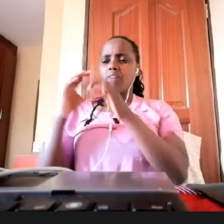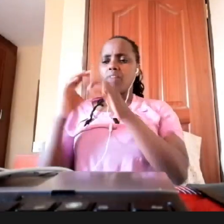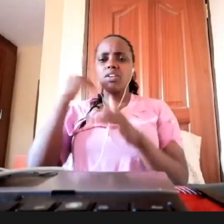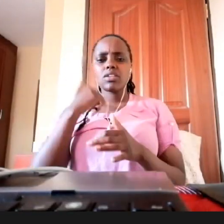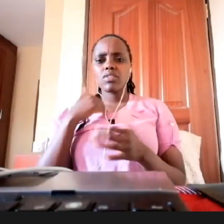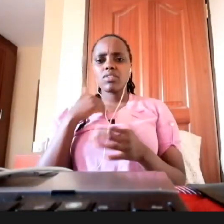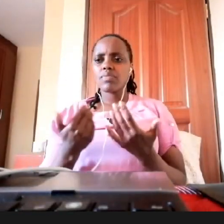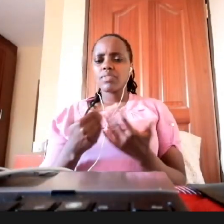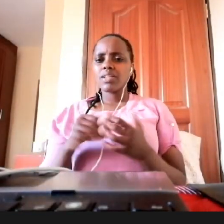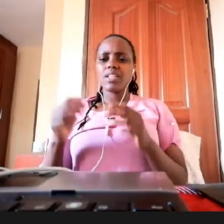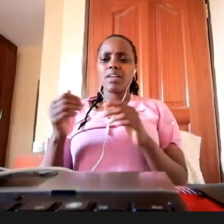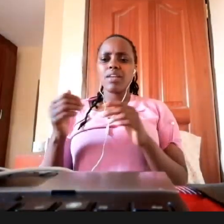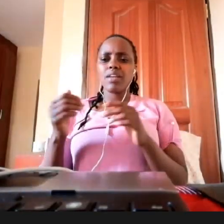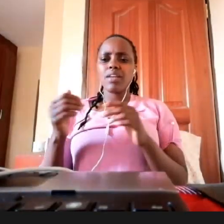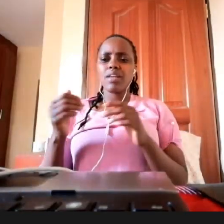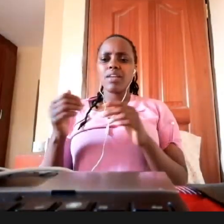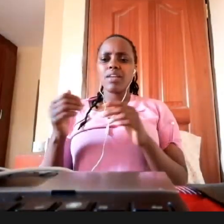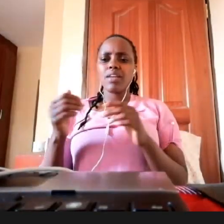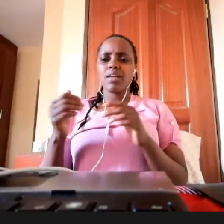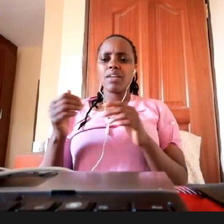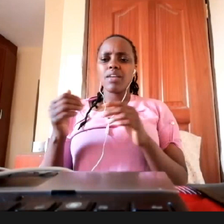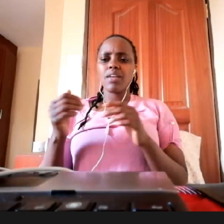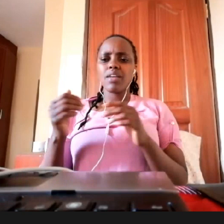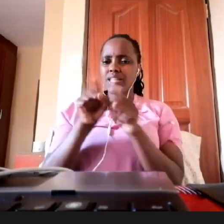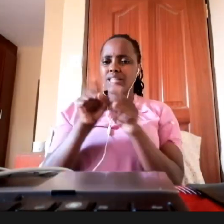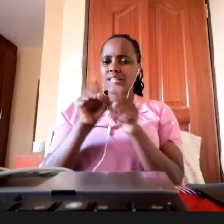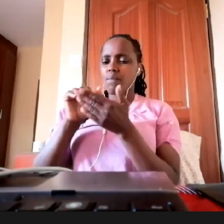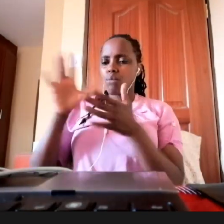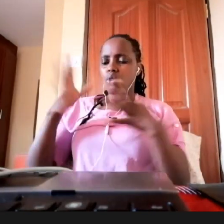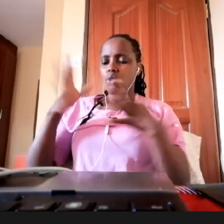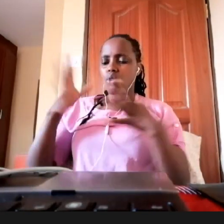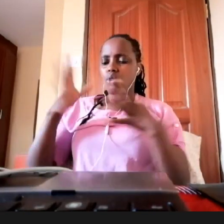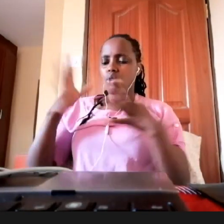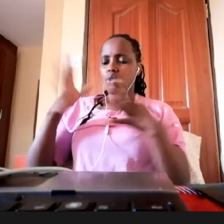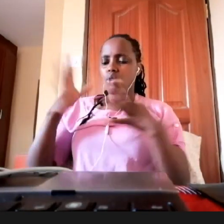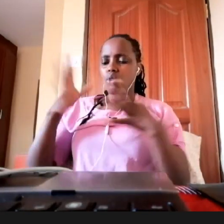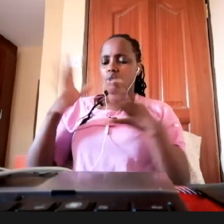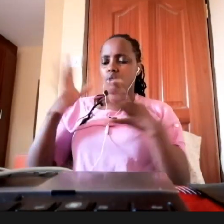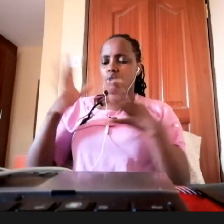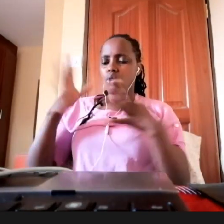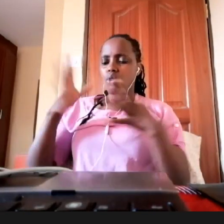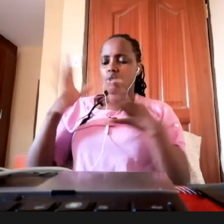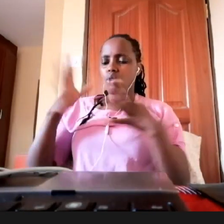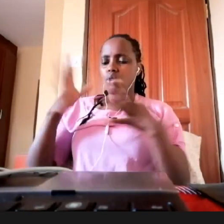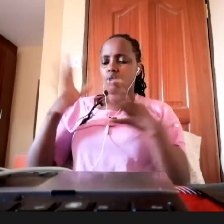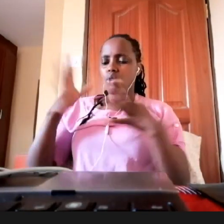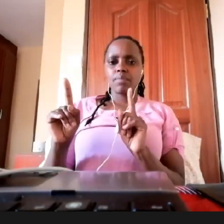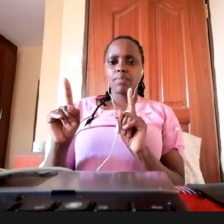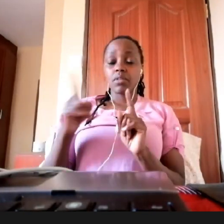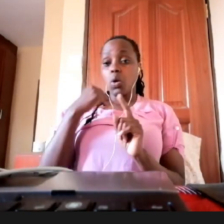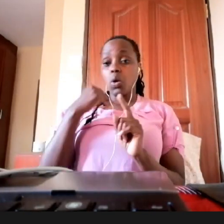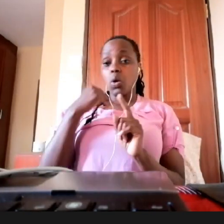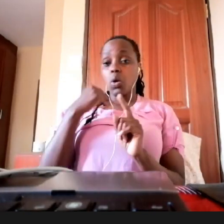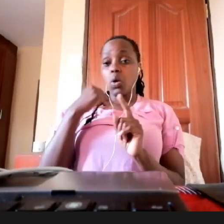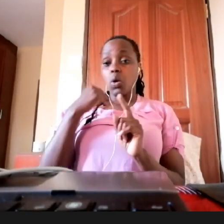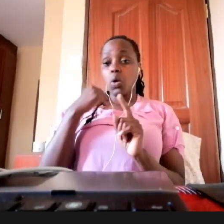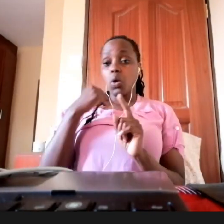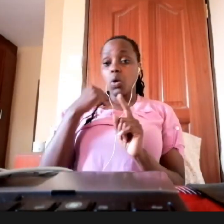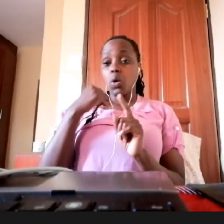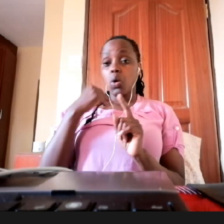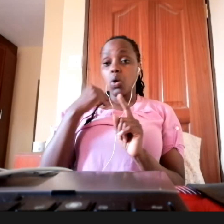sexual violence, and most of the perpetrators are heads of households,